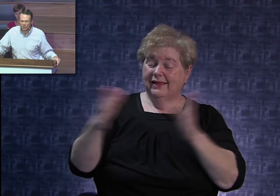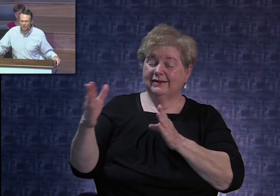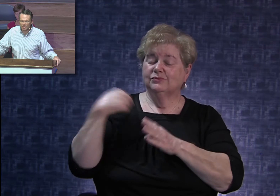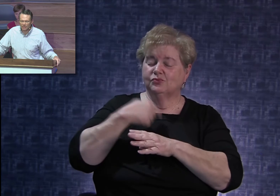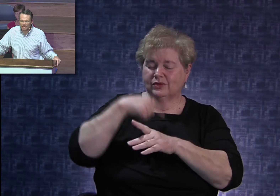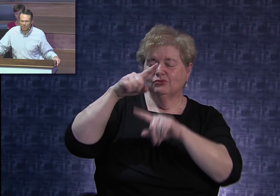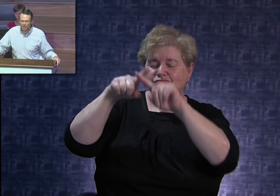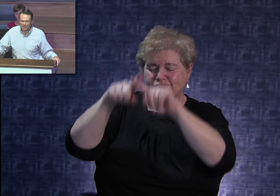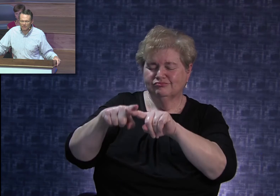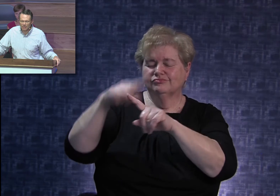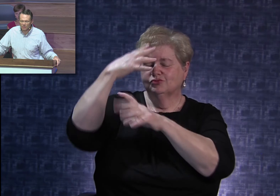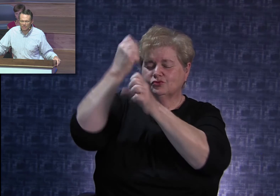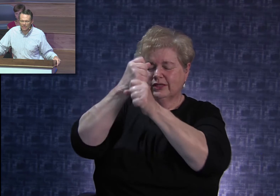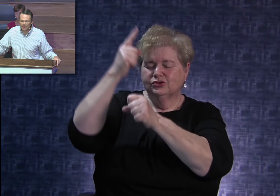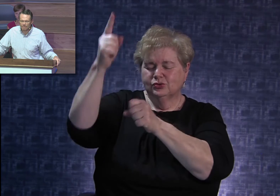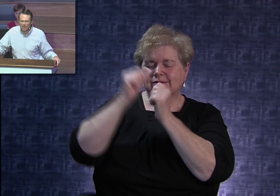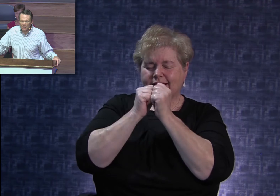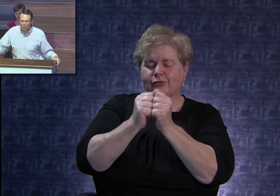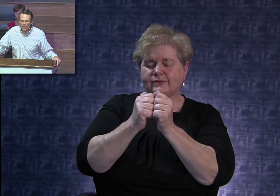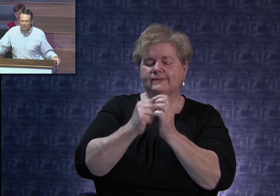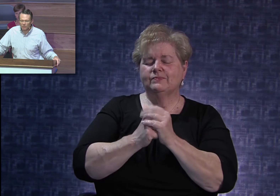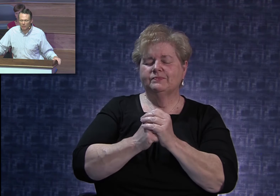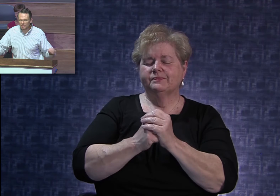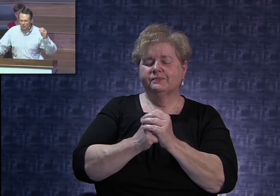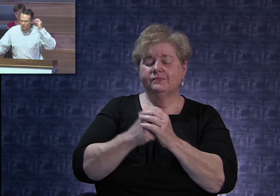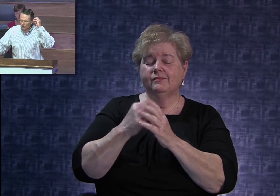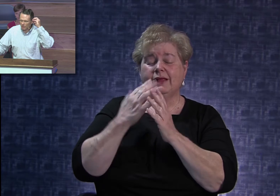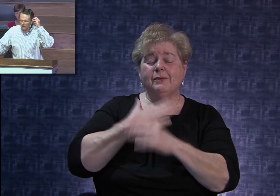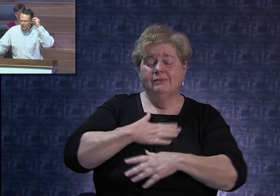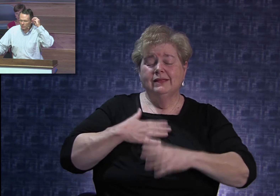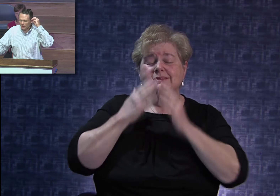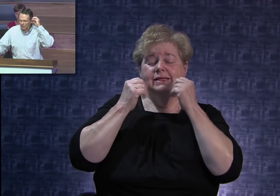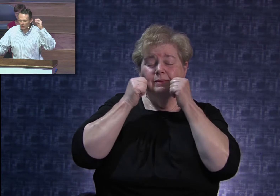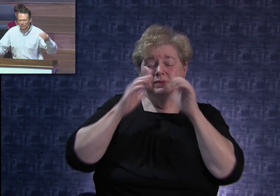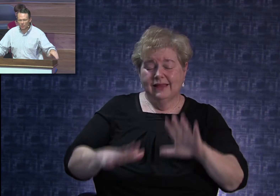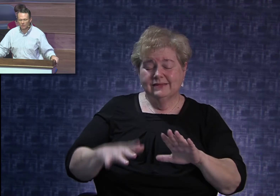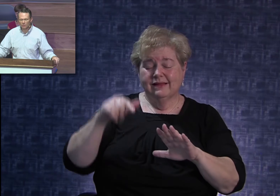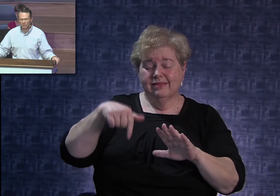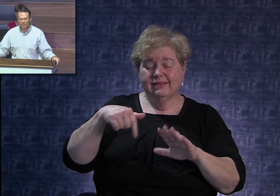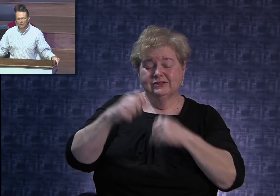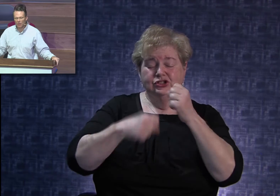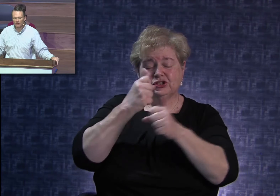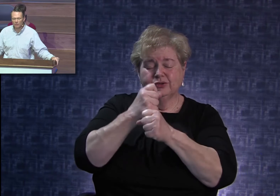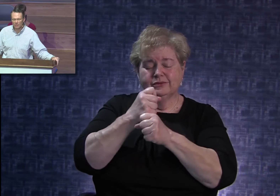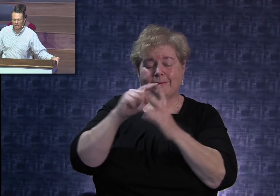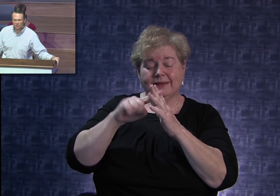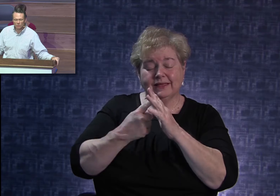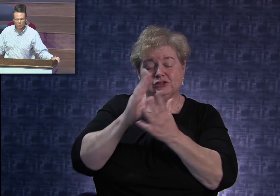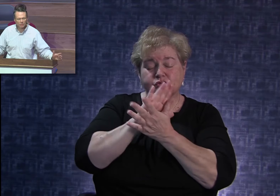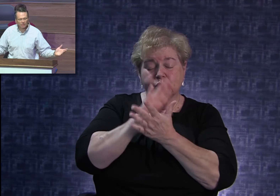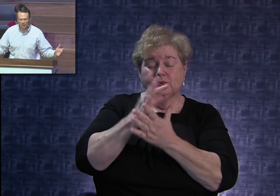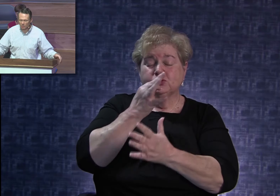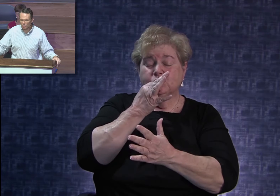resting and trusting in that plan together today. We ask your blessing on our school year as we look forward to kicking off the next